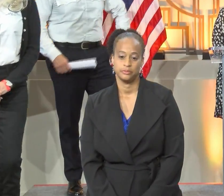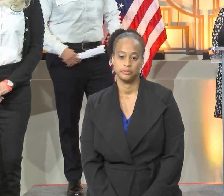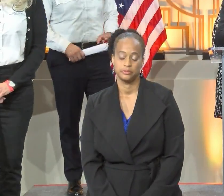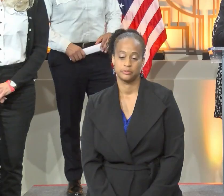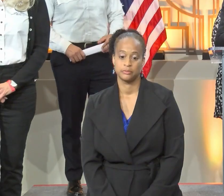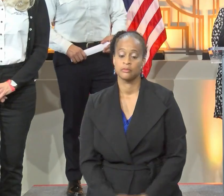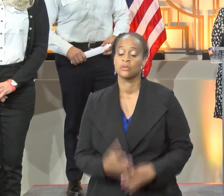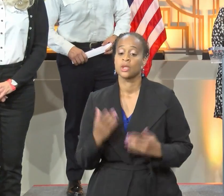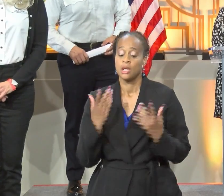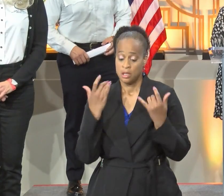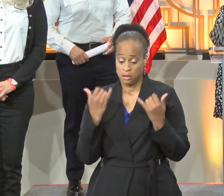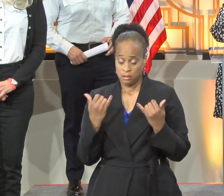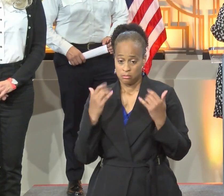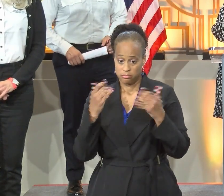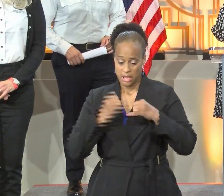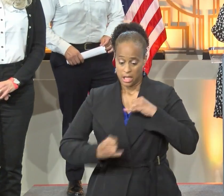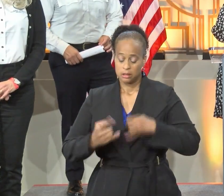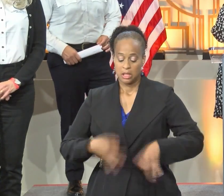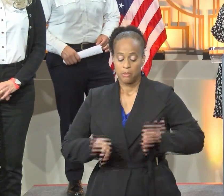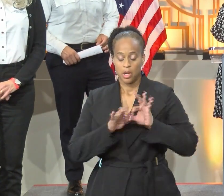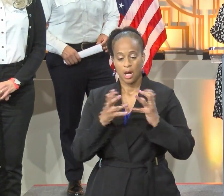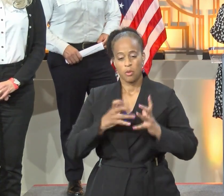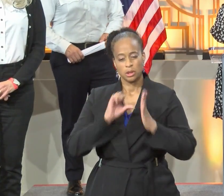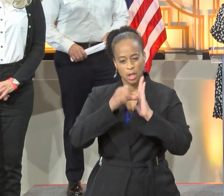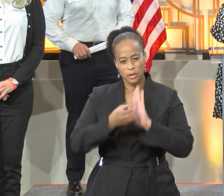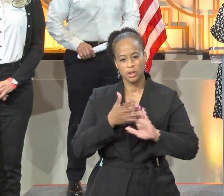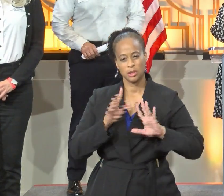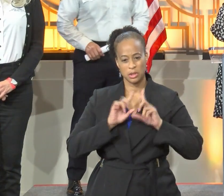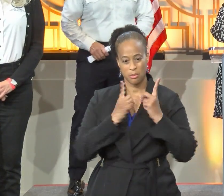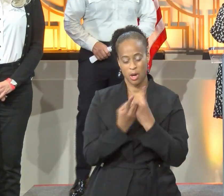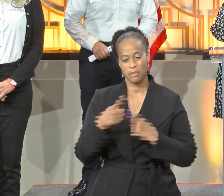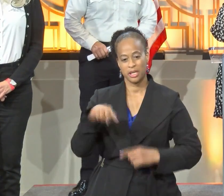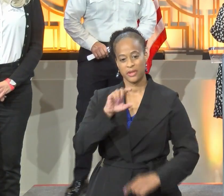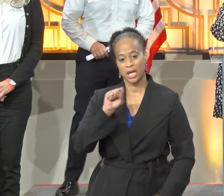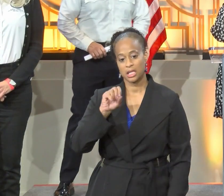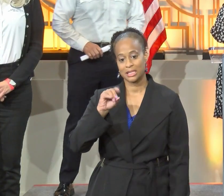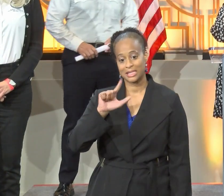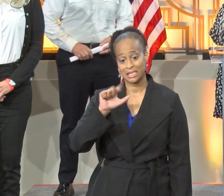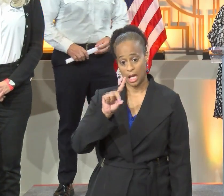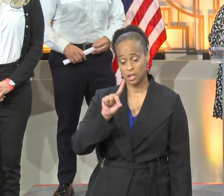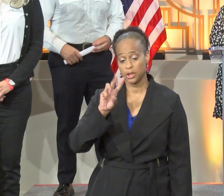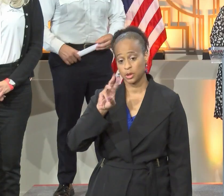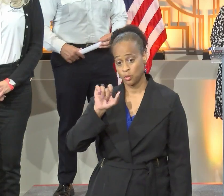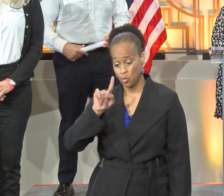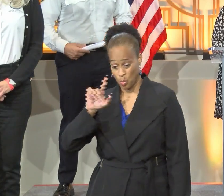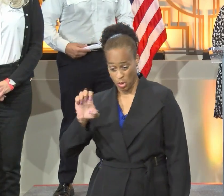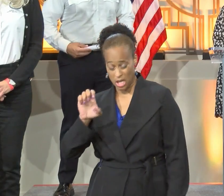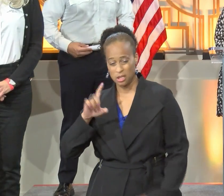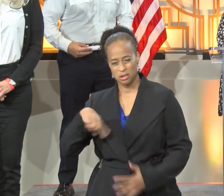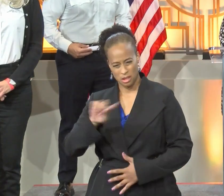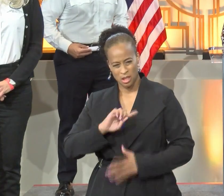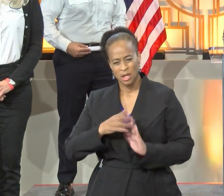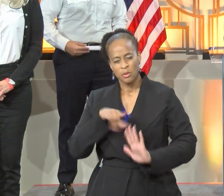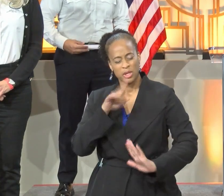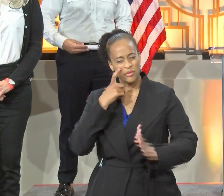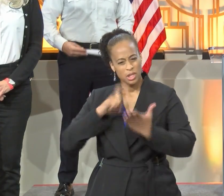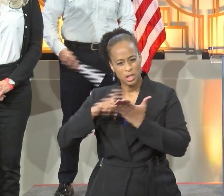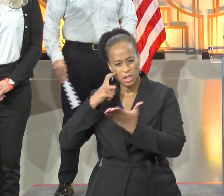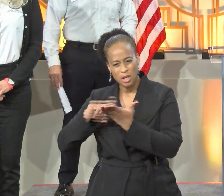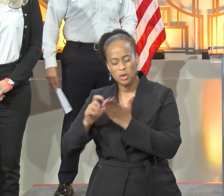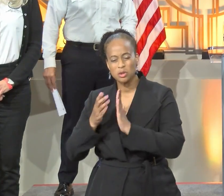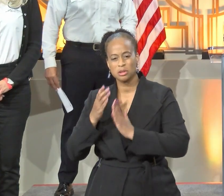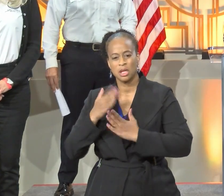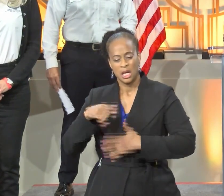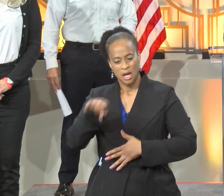And then lastly, I want to highlight another department, that's solid waste, because we have noticed some slowdowns on the